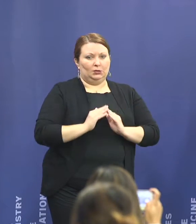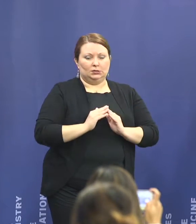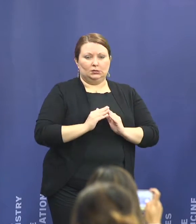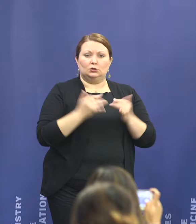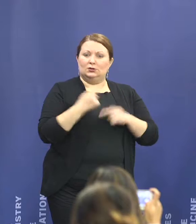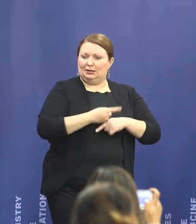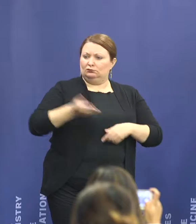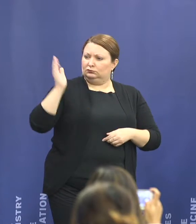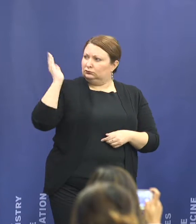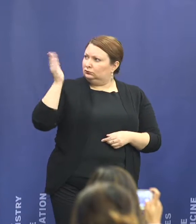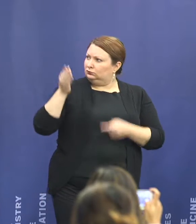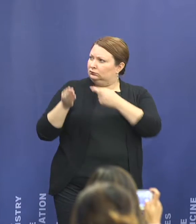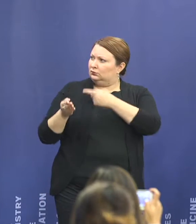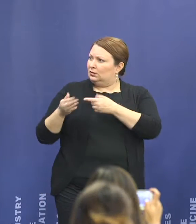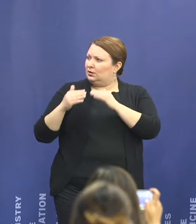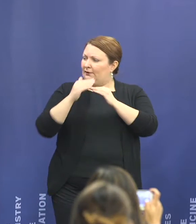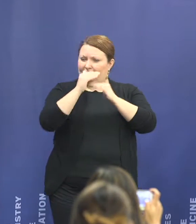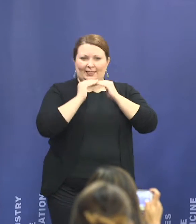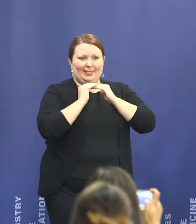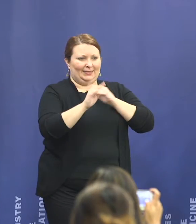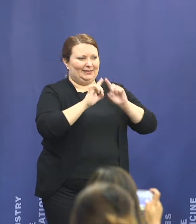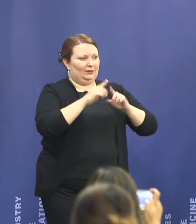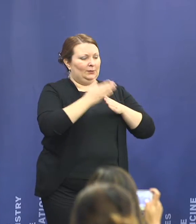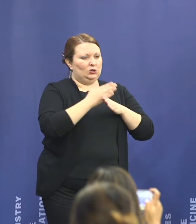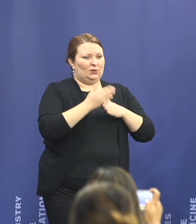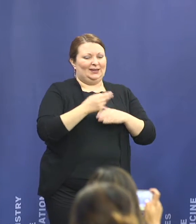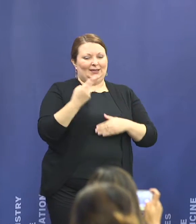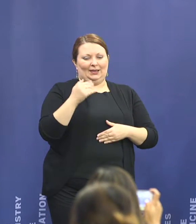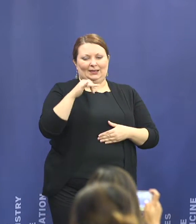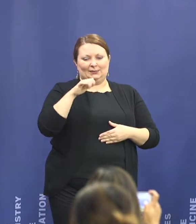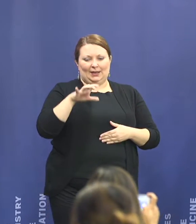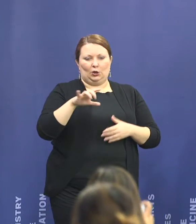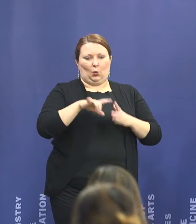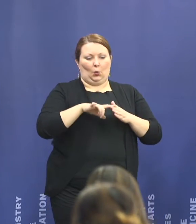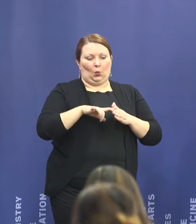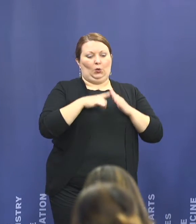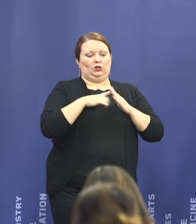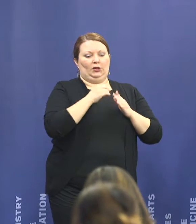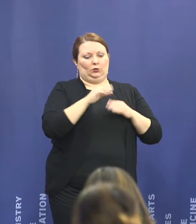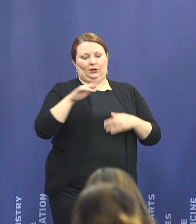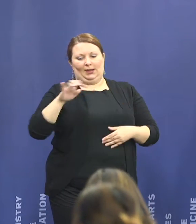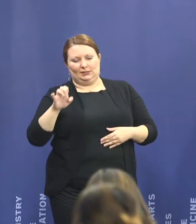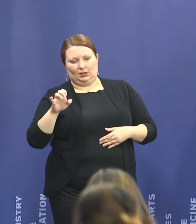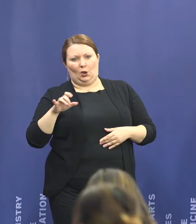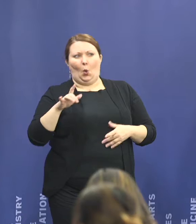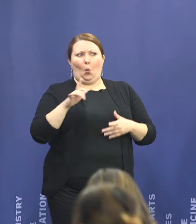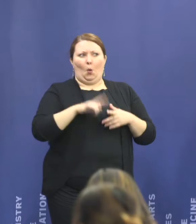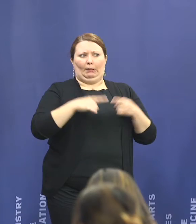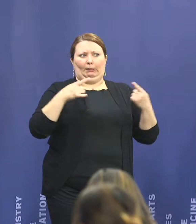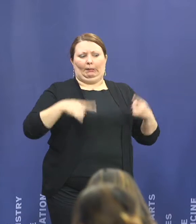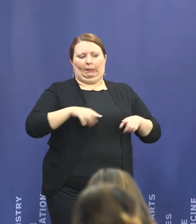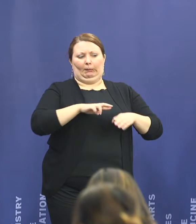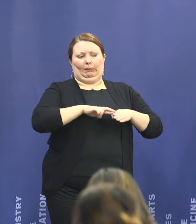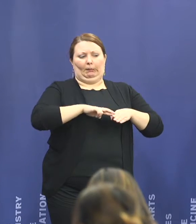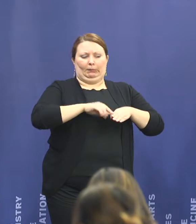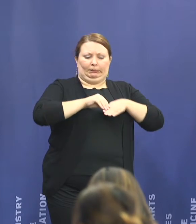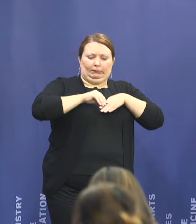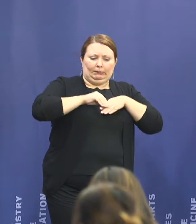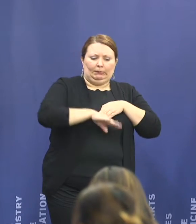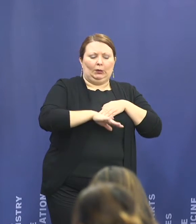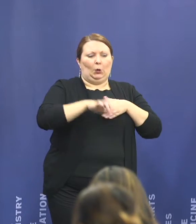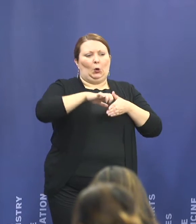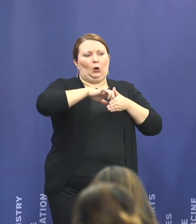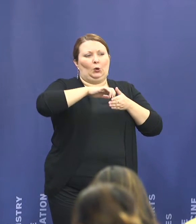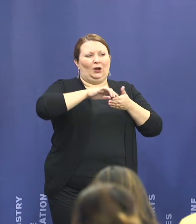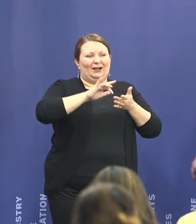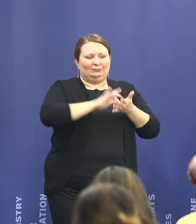put here says the flattening the difference between Hispanic origin and race. What is the cost of erasing the color line among Latinos in terms of